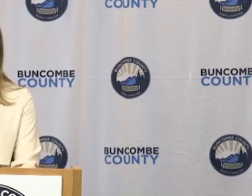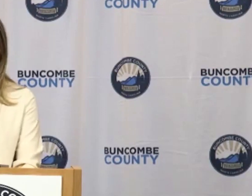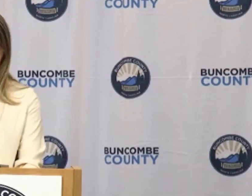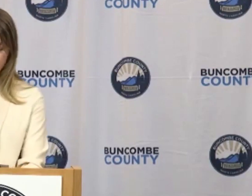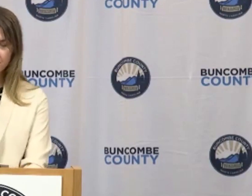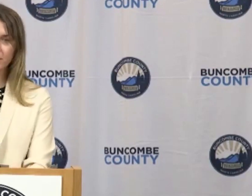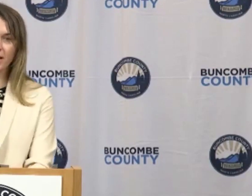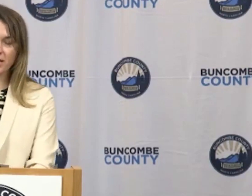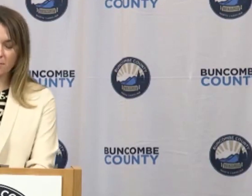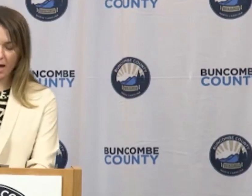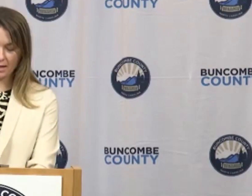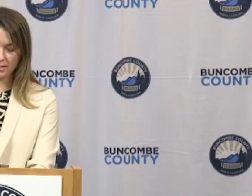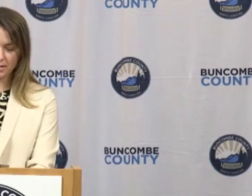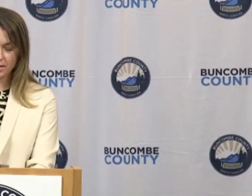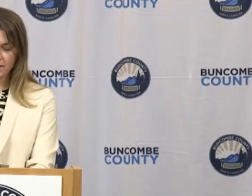apply online at